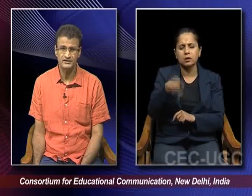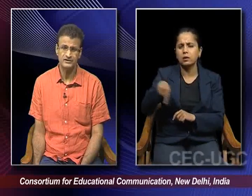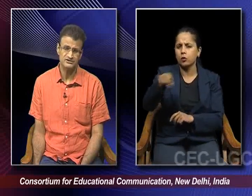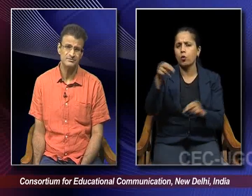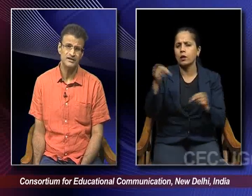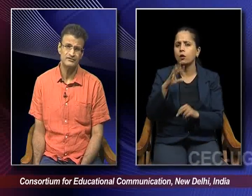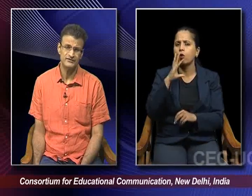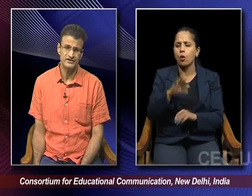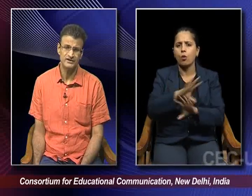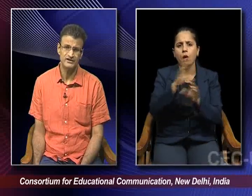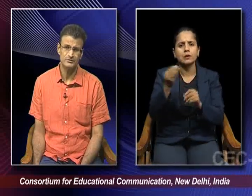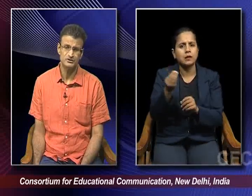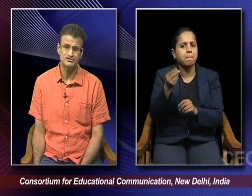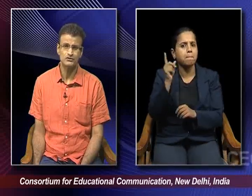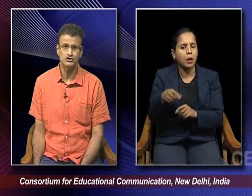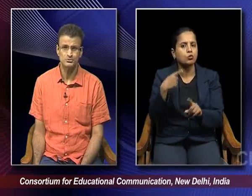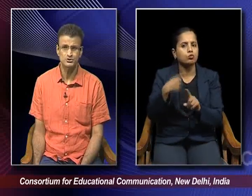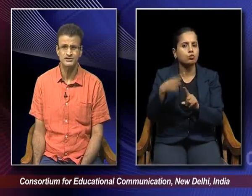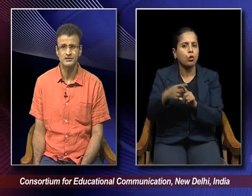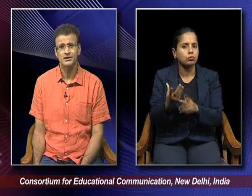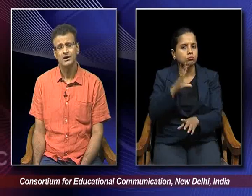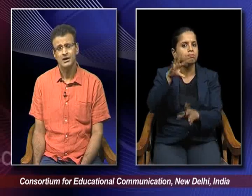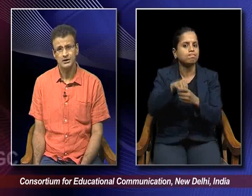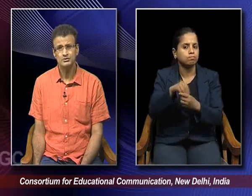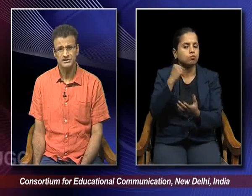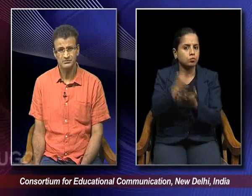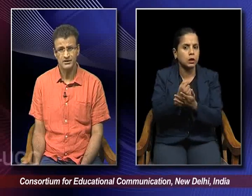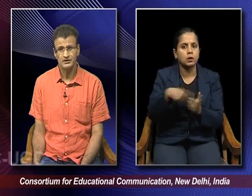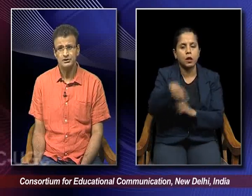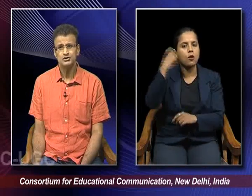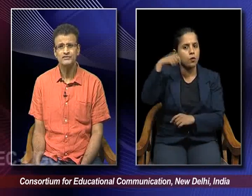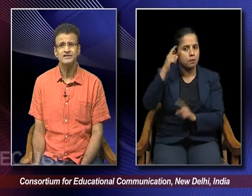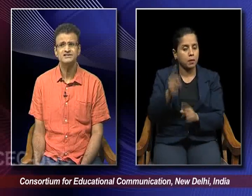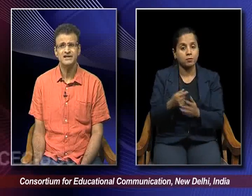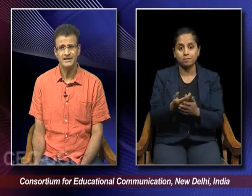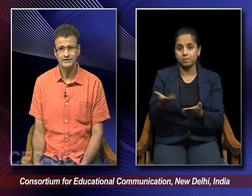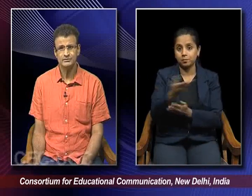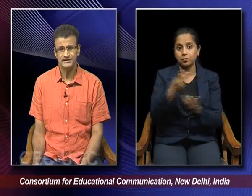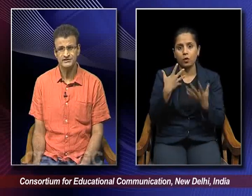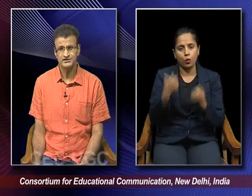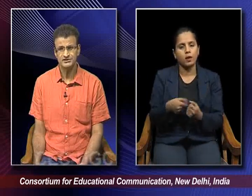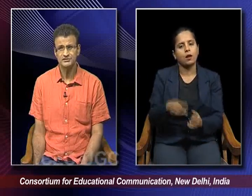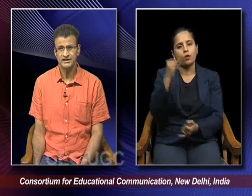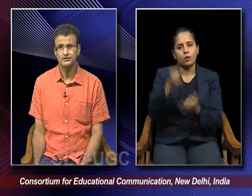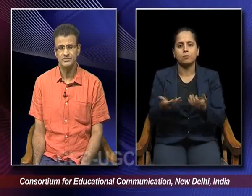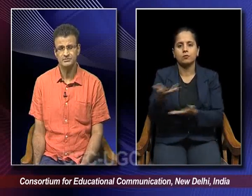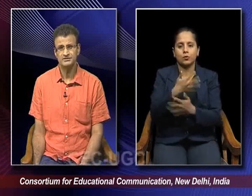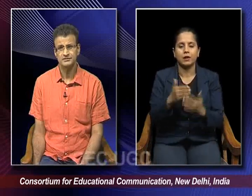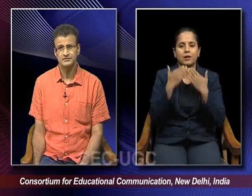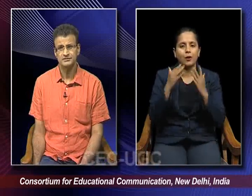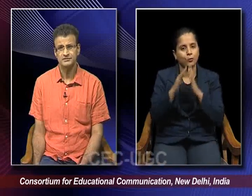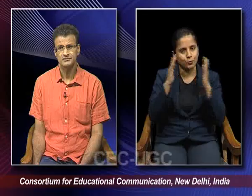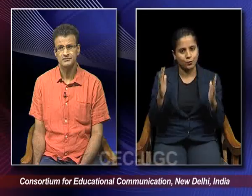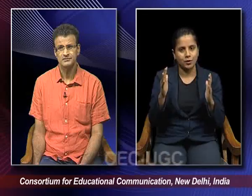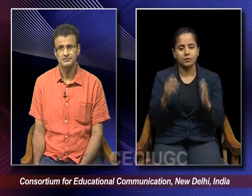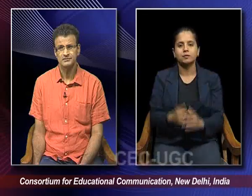definite some kind of a positive contribution to cinema. So with this, I'd like to end the discussion. Thank you very much.